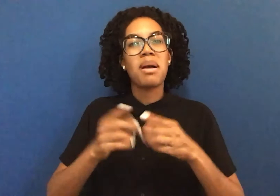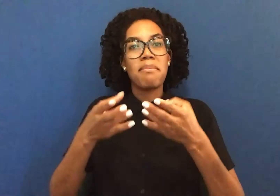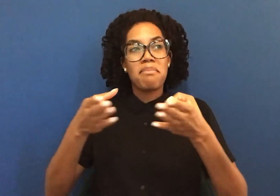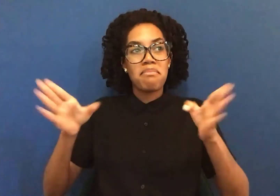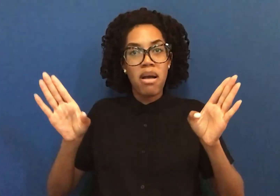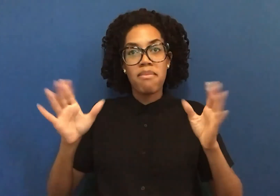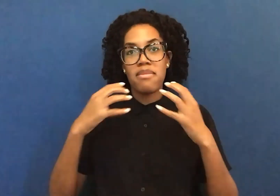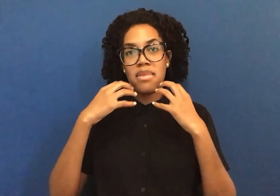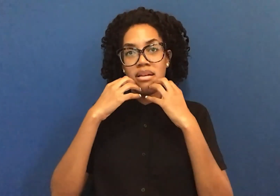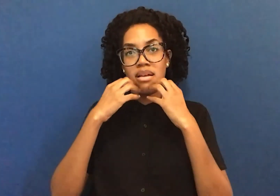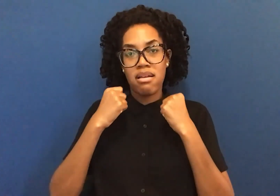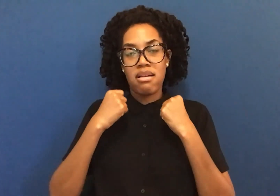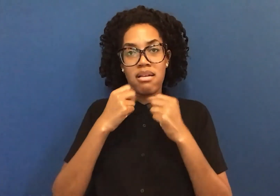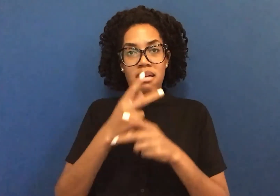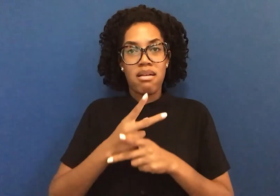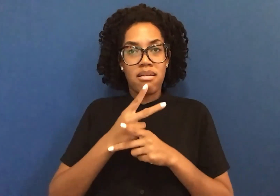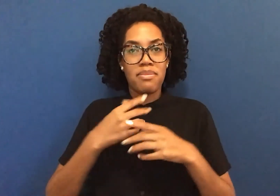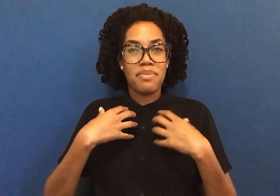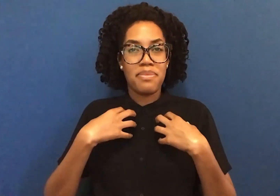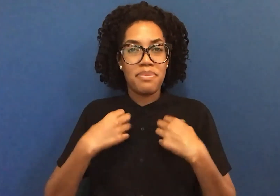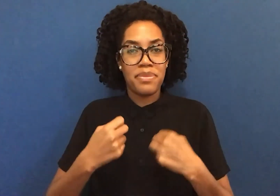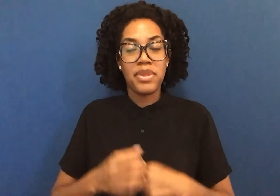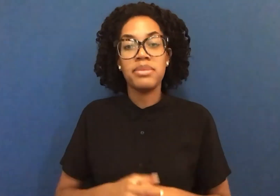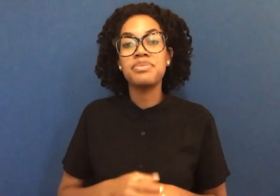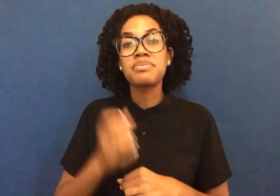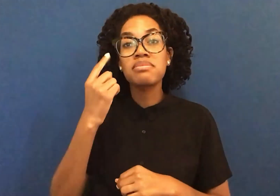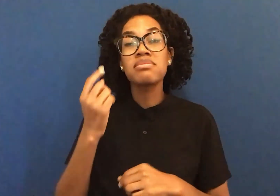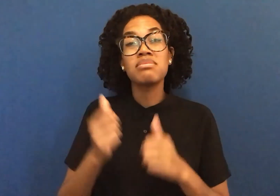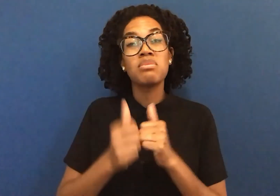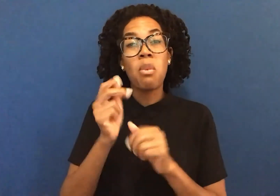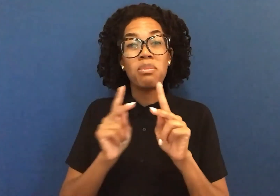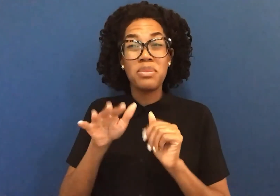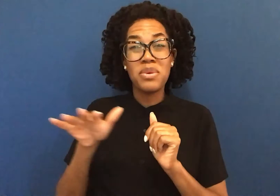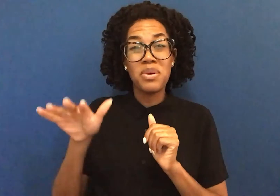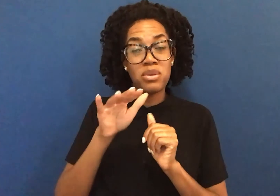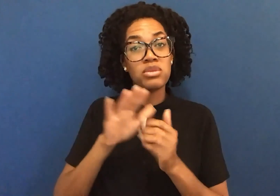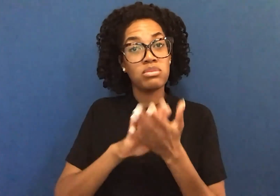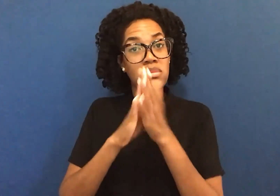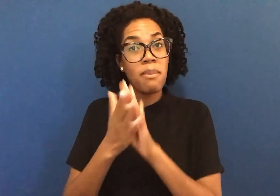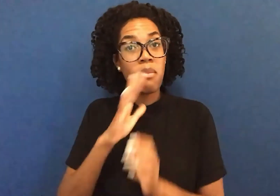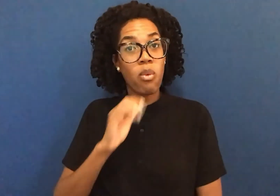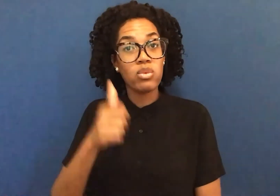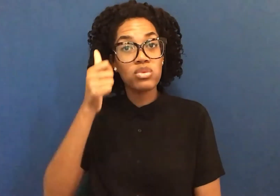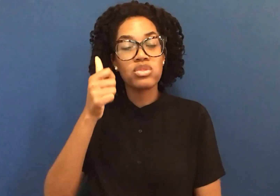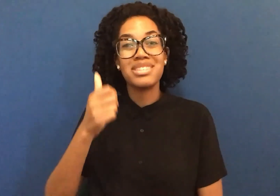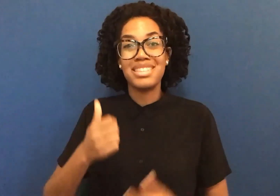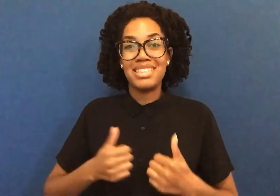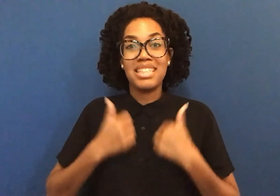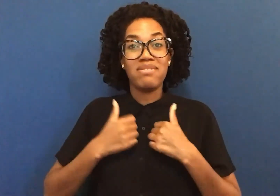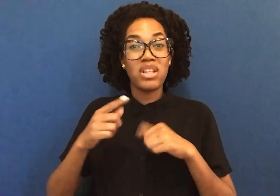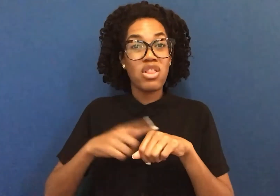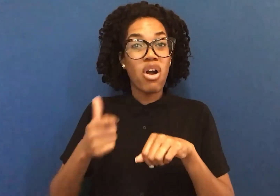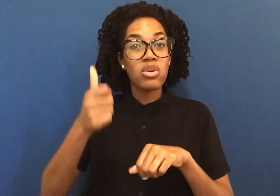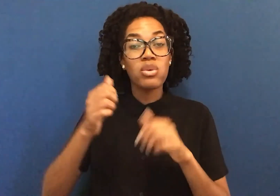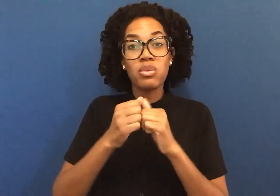our population of people living with HIV living longer and growing older, we need advocates who are ready to take on the